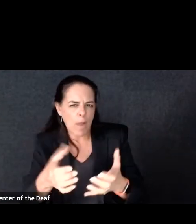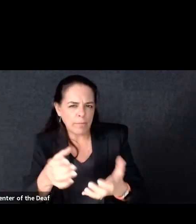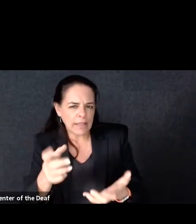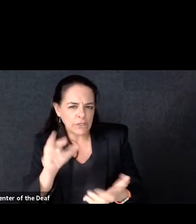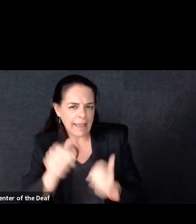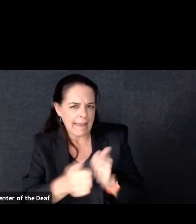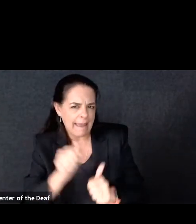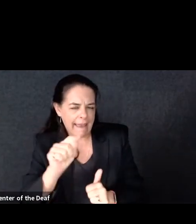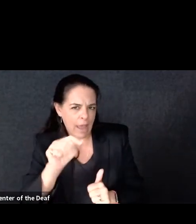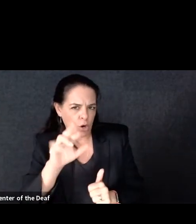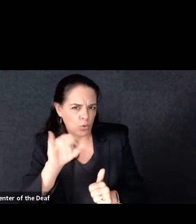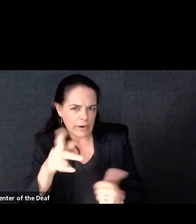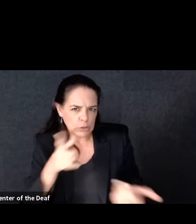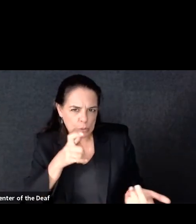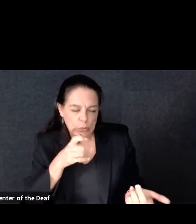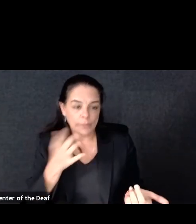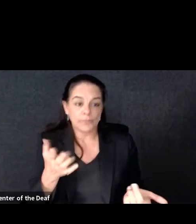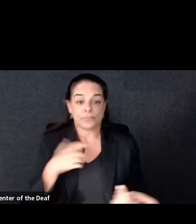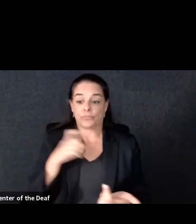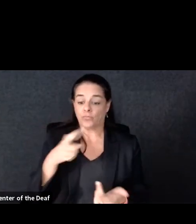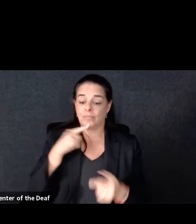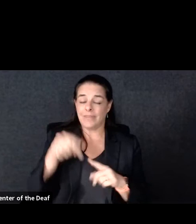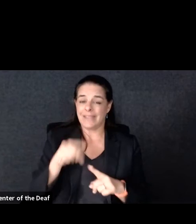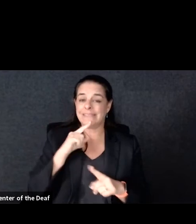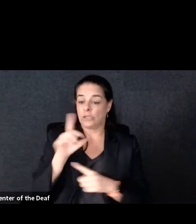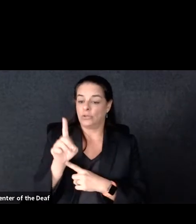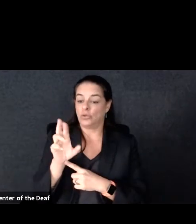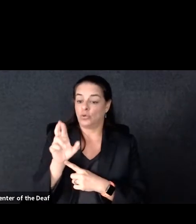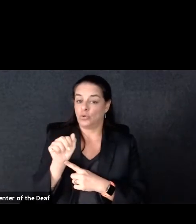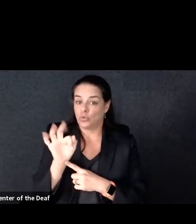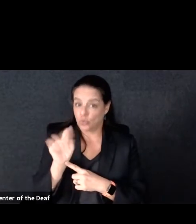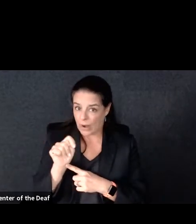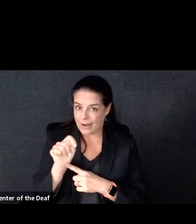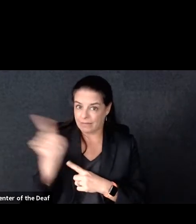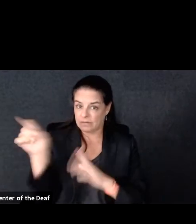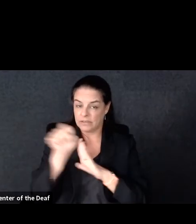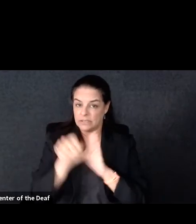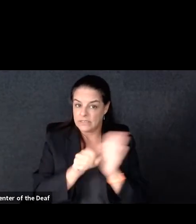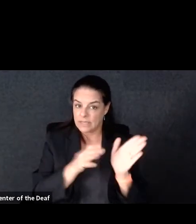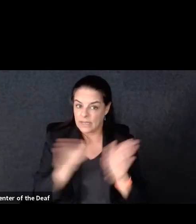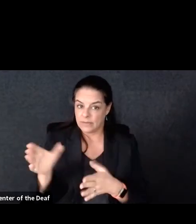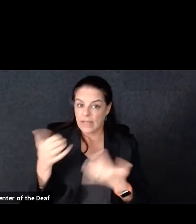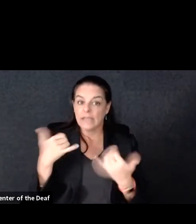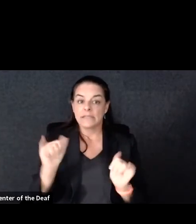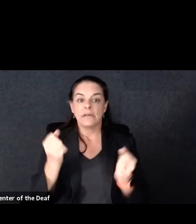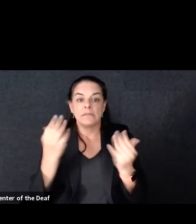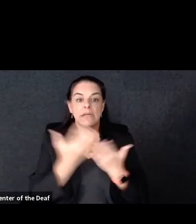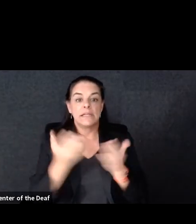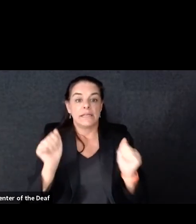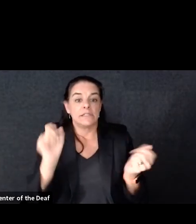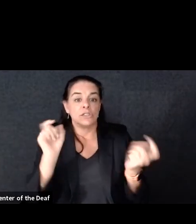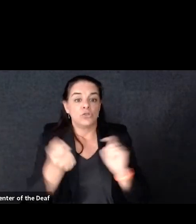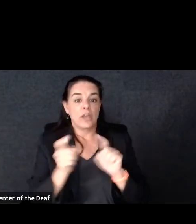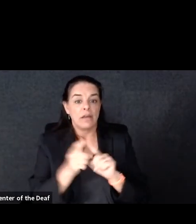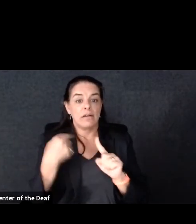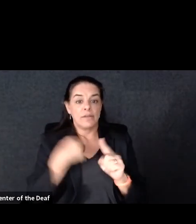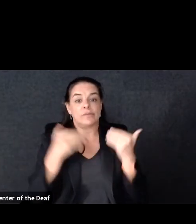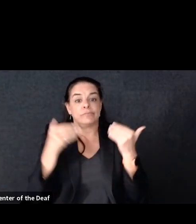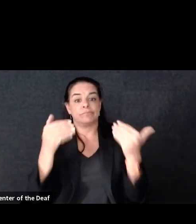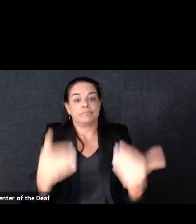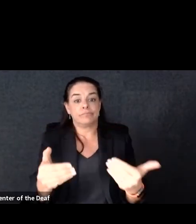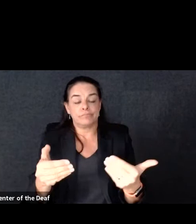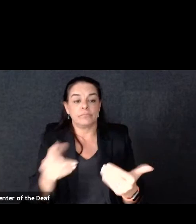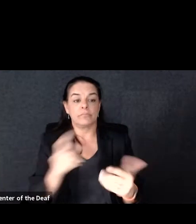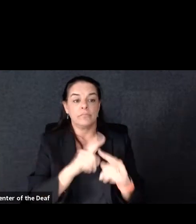Looking at I should say this is a draft state plan. There's still a lot of things that could change as we move forward with there's likely going to be